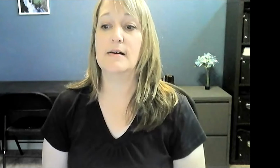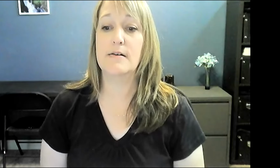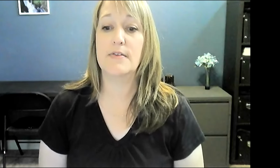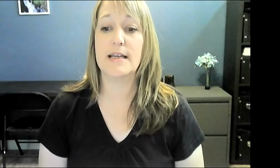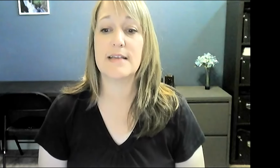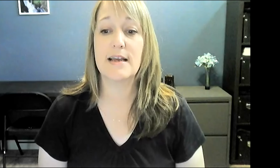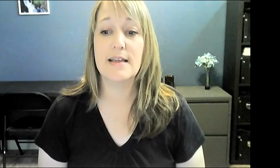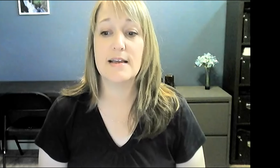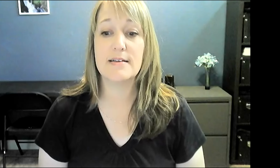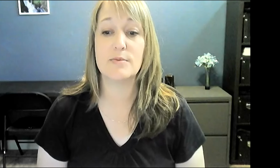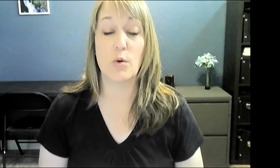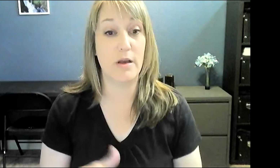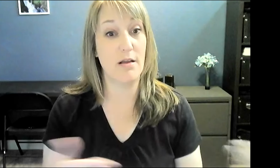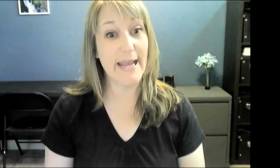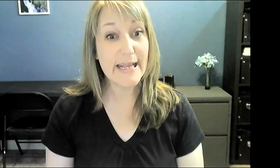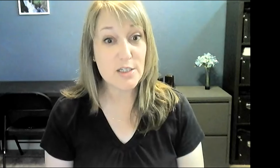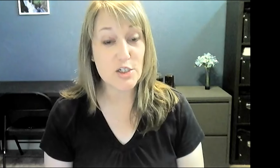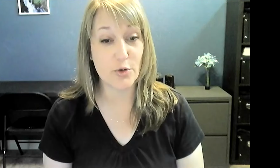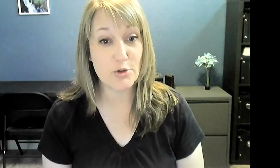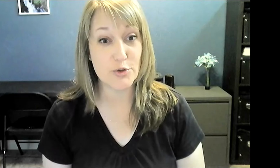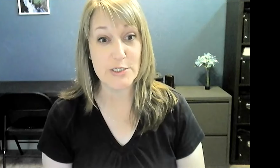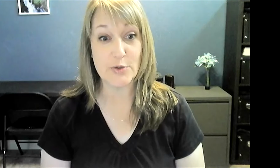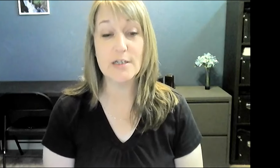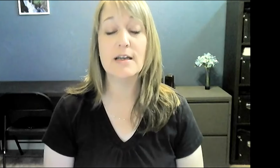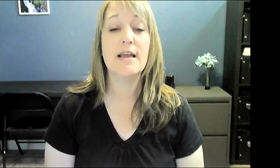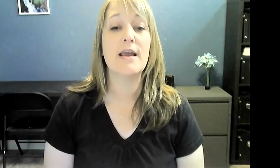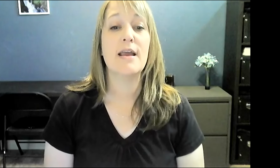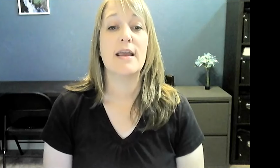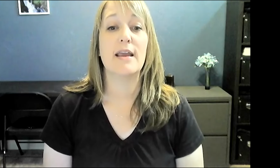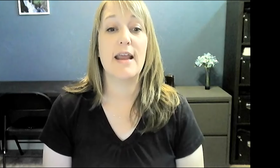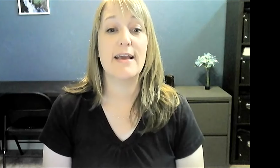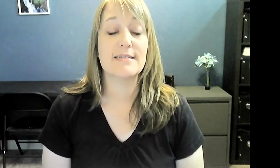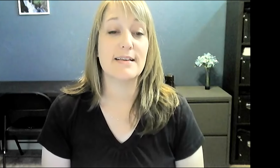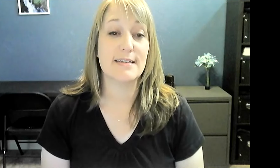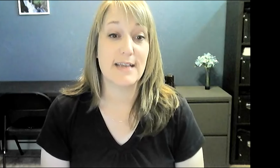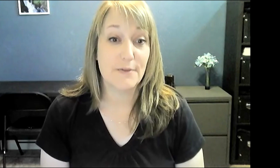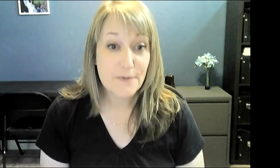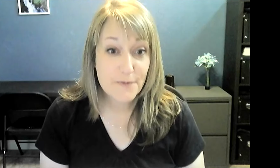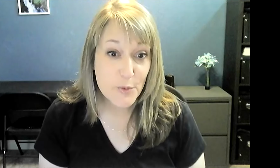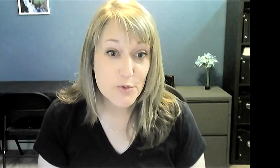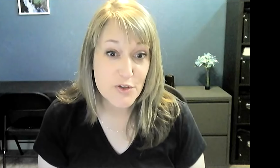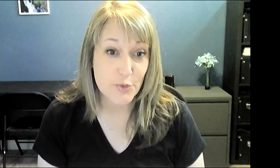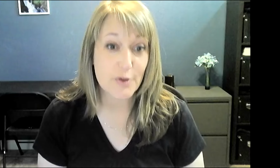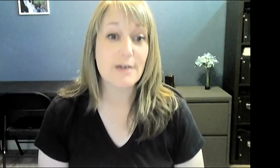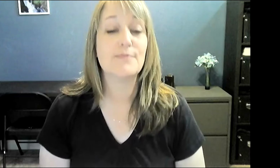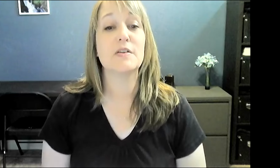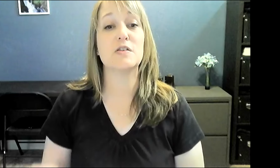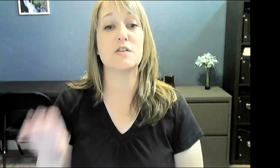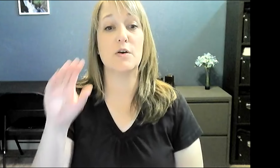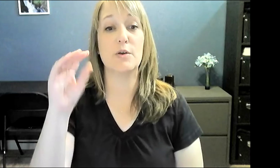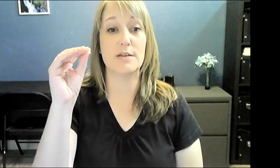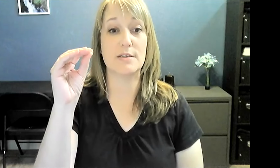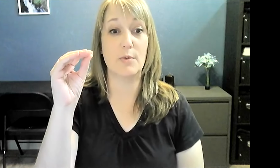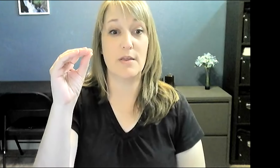The next sign is what we call in English a grocery store. In ASL, it is signed food store. So you want to start with